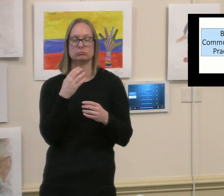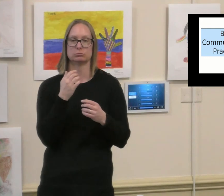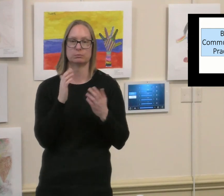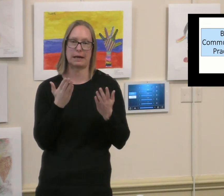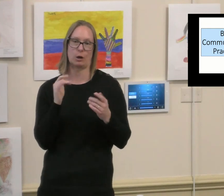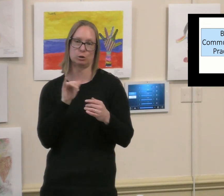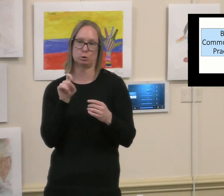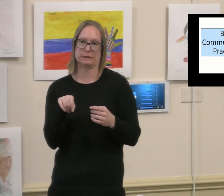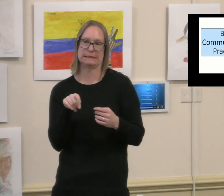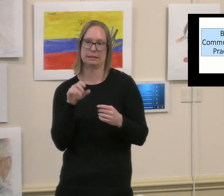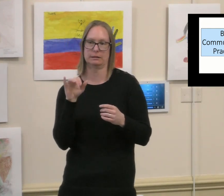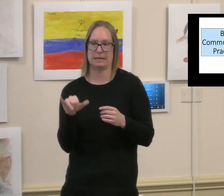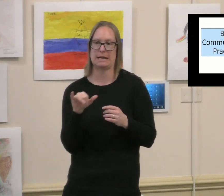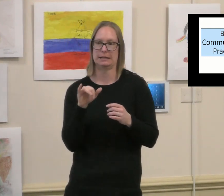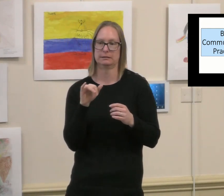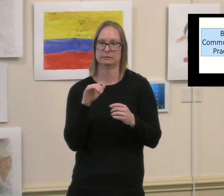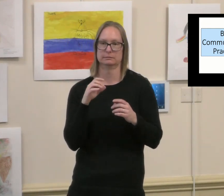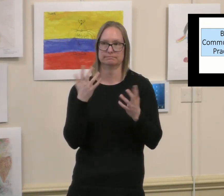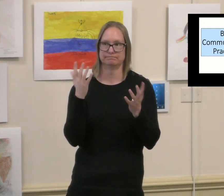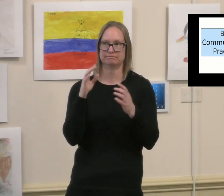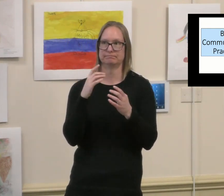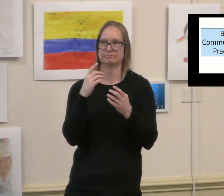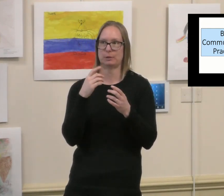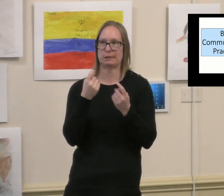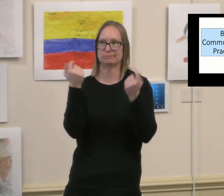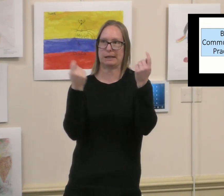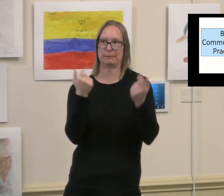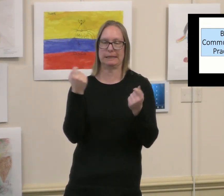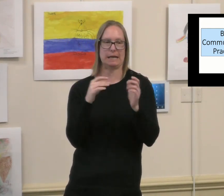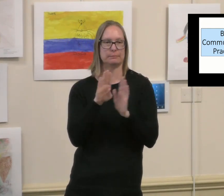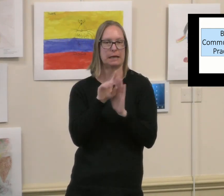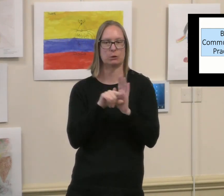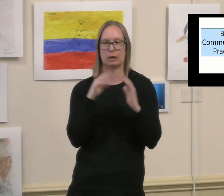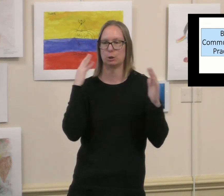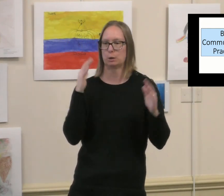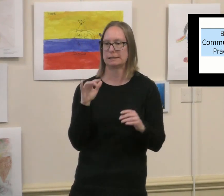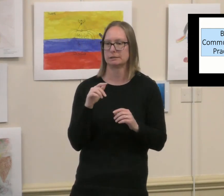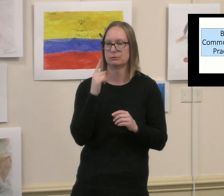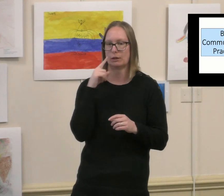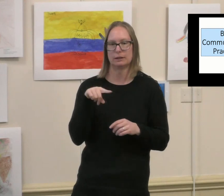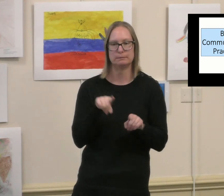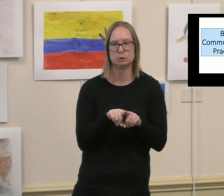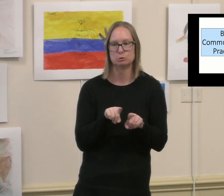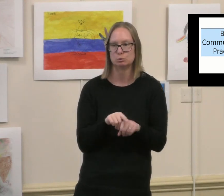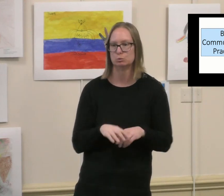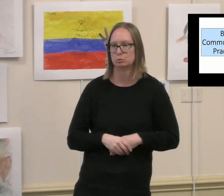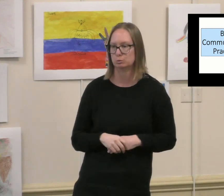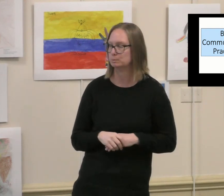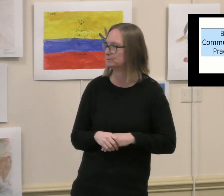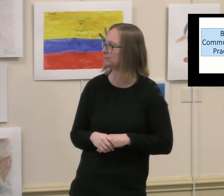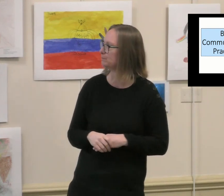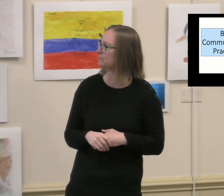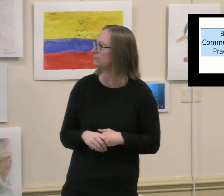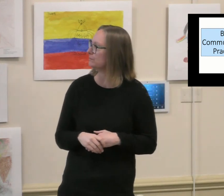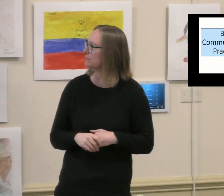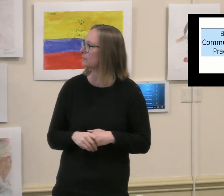to catch some of your speech might also need that noise to be eliminated in order to communicate.